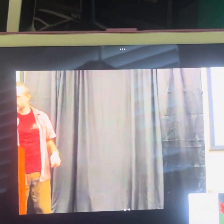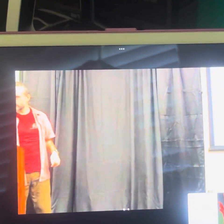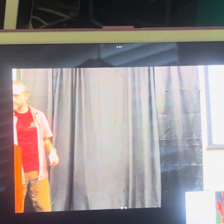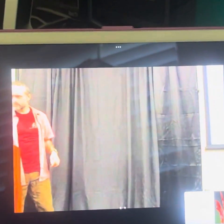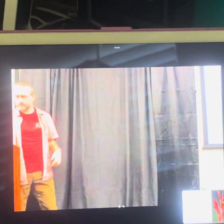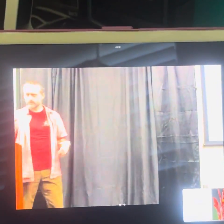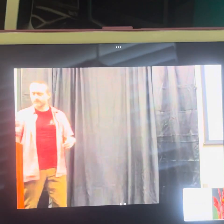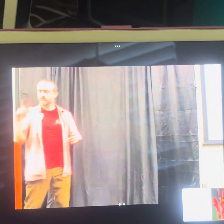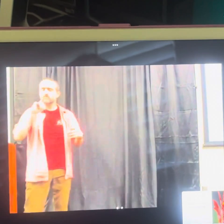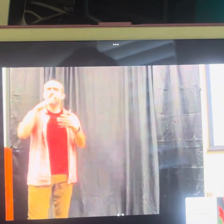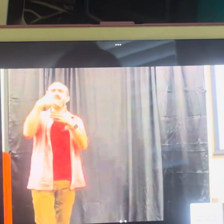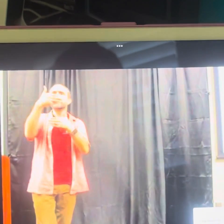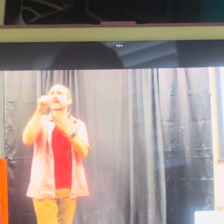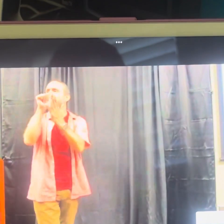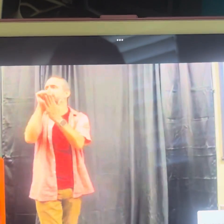So just type it into the chat.